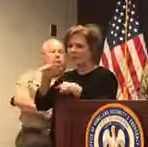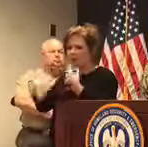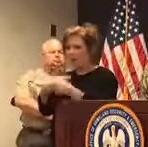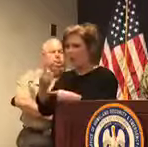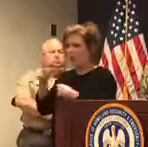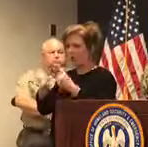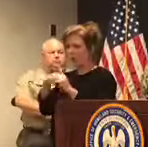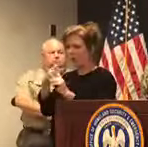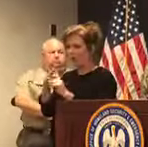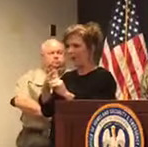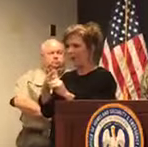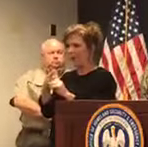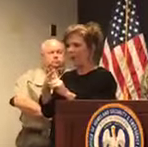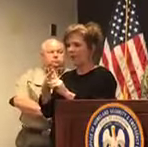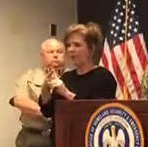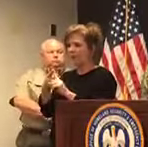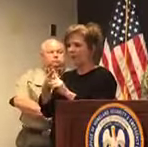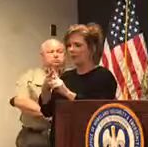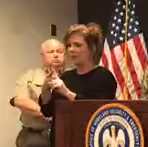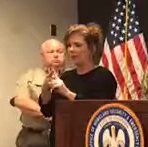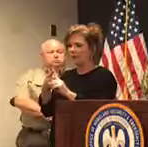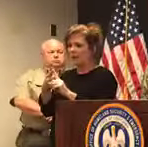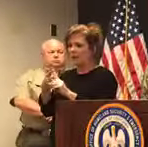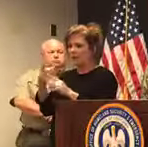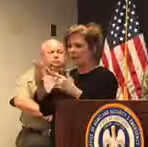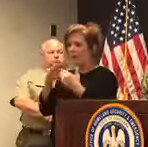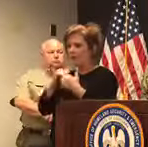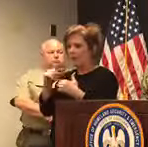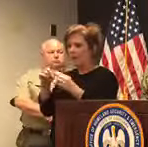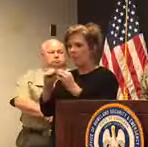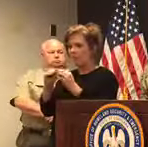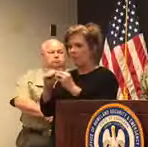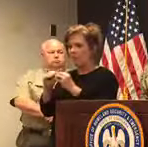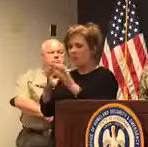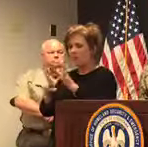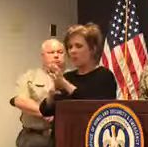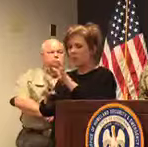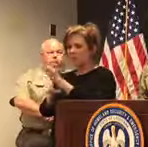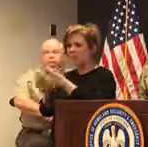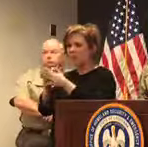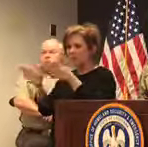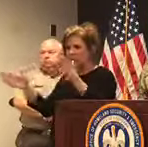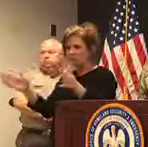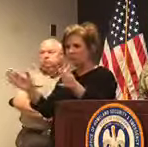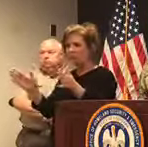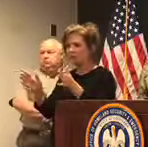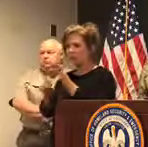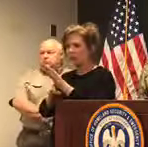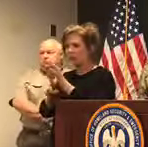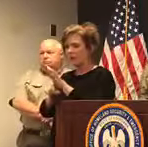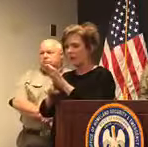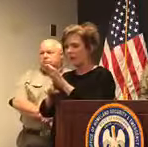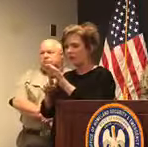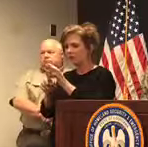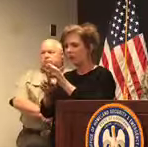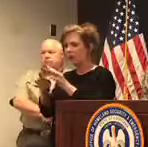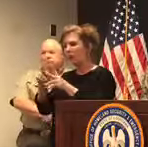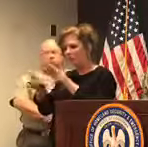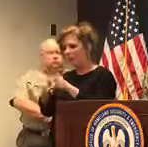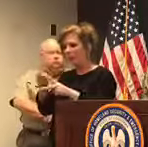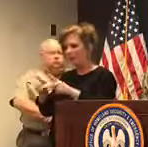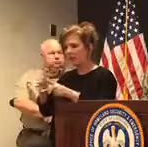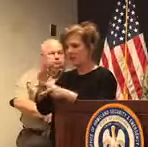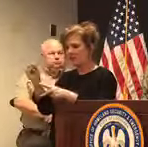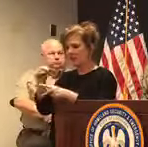there. There are general population shelters being opened across the state. There are Red Cross shelters opening across the state. So